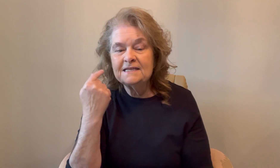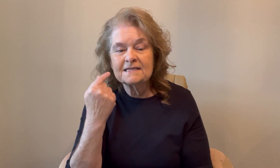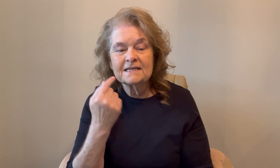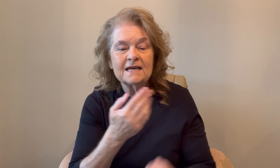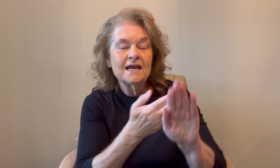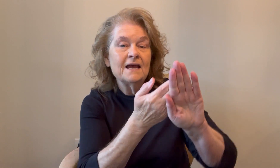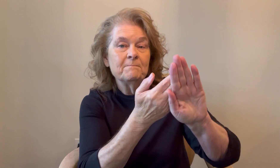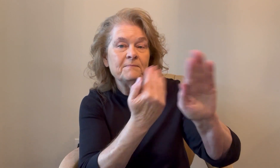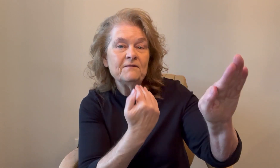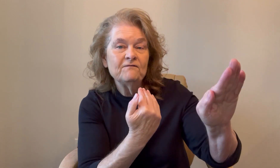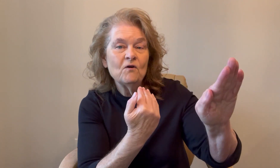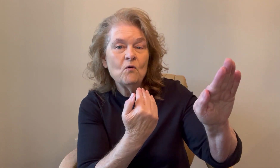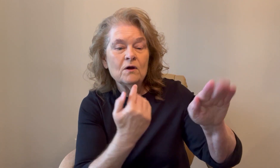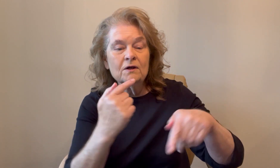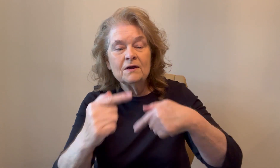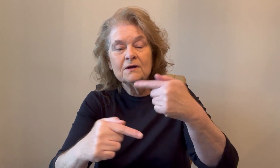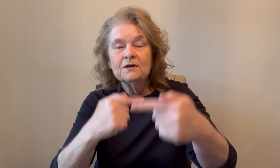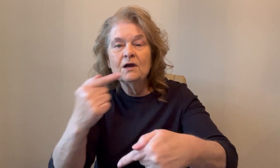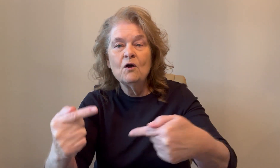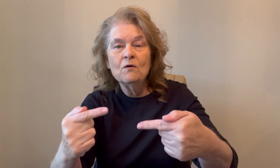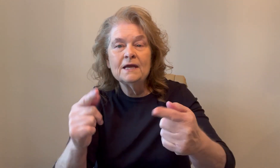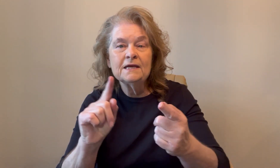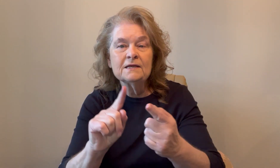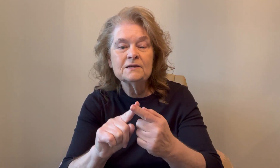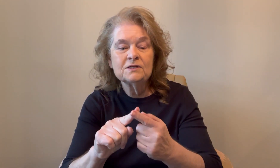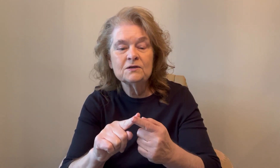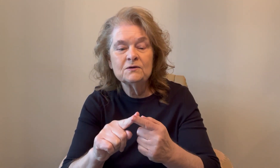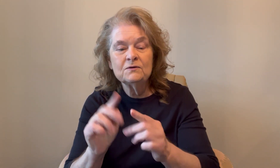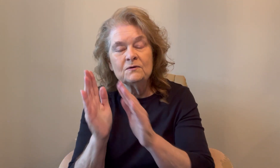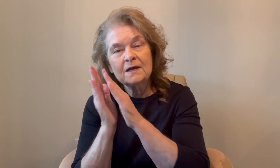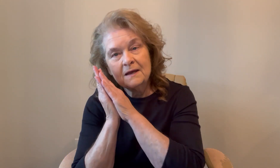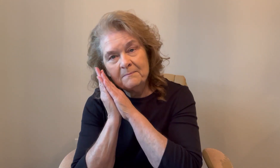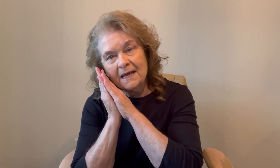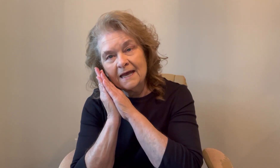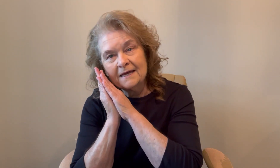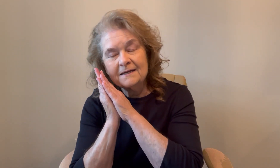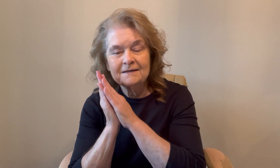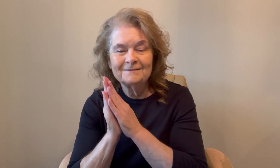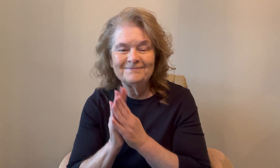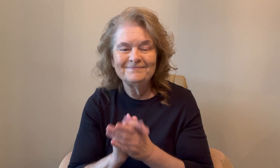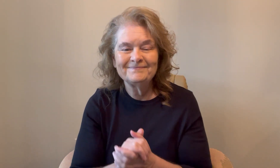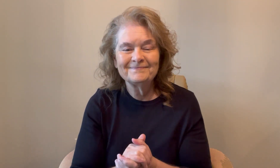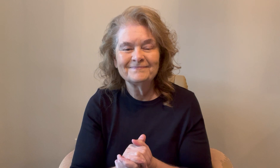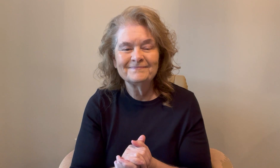face before going to bed.